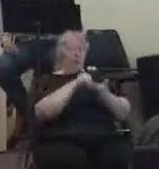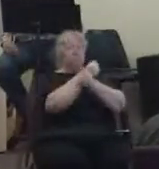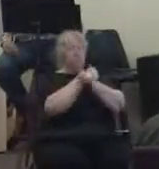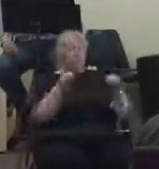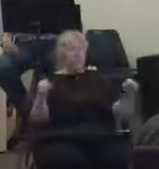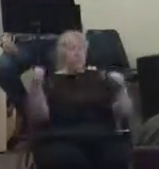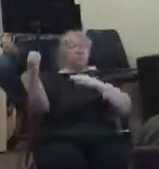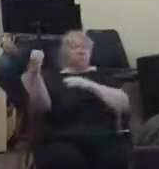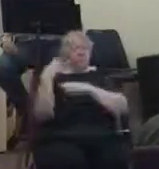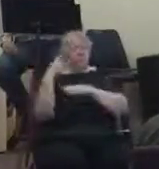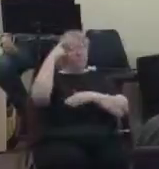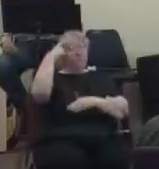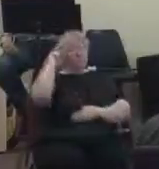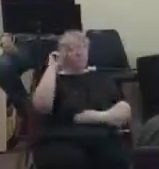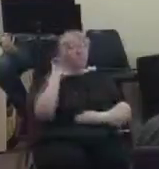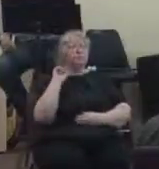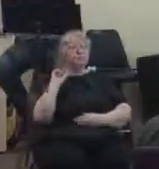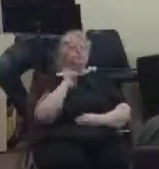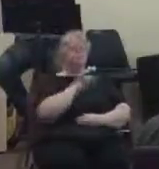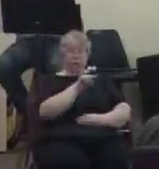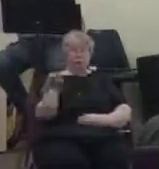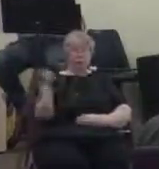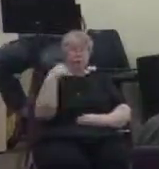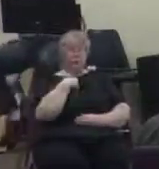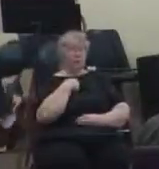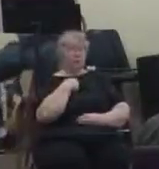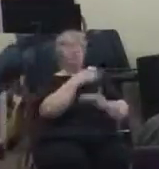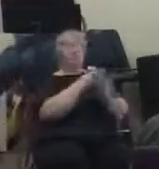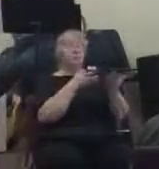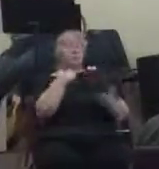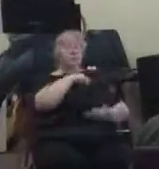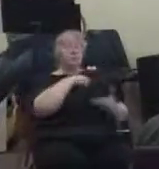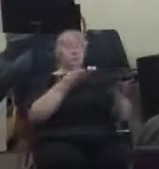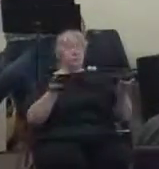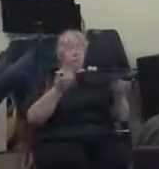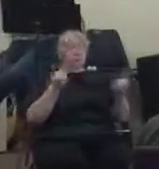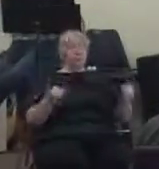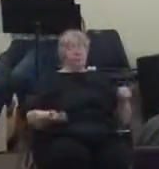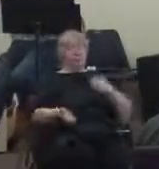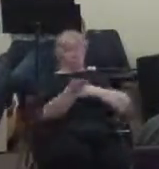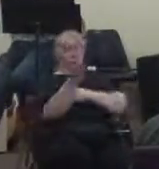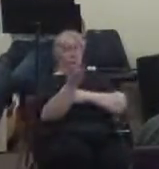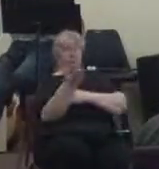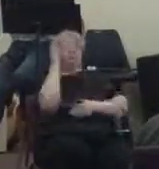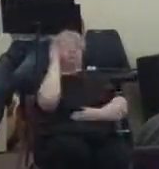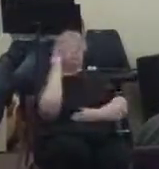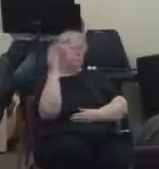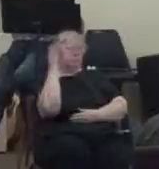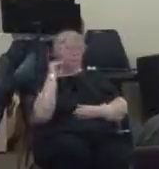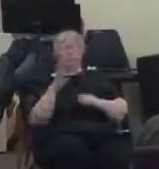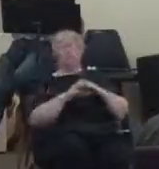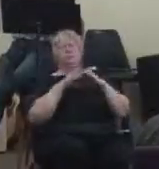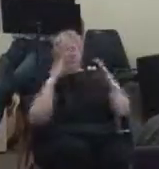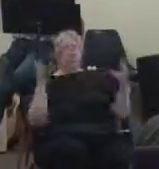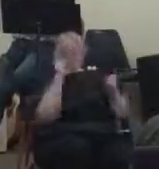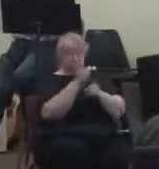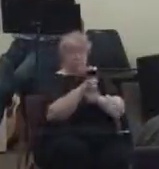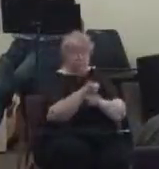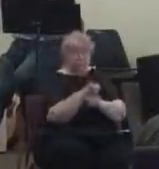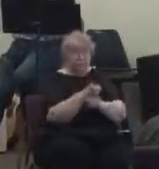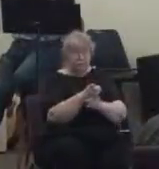an awesome message in the book of John. Some of us here this morning have been through a lot. Can you agree with